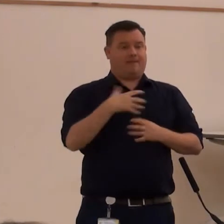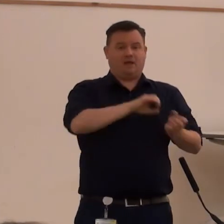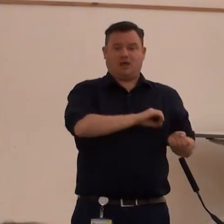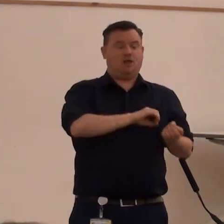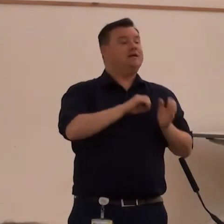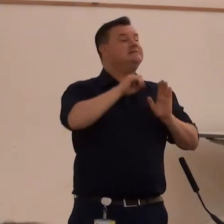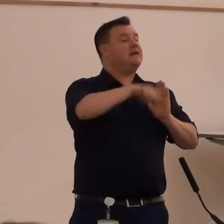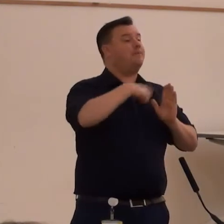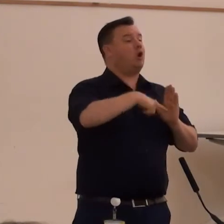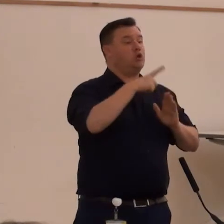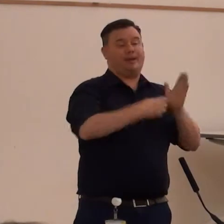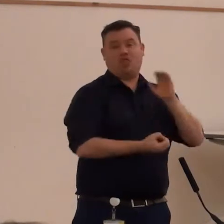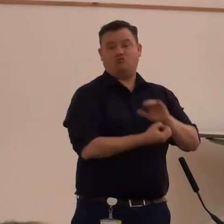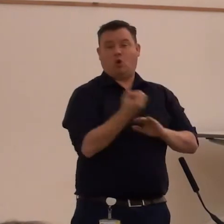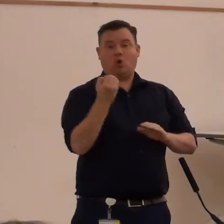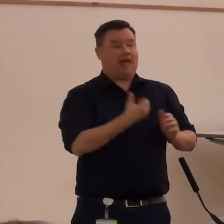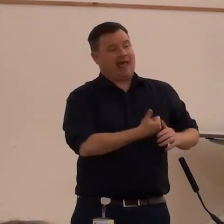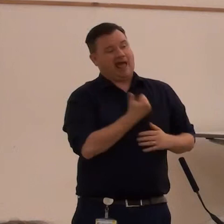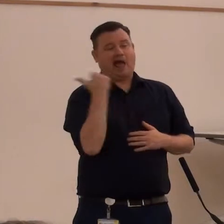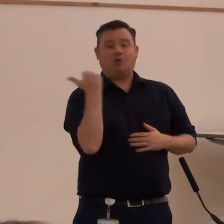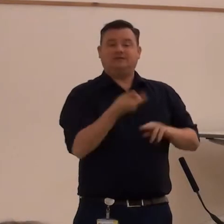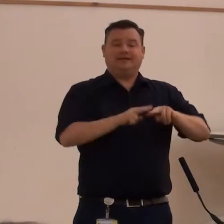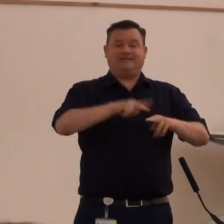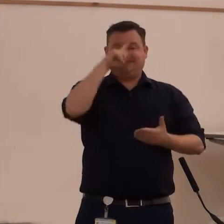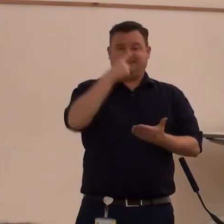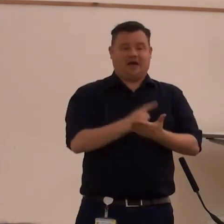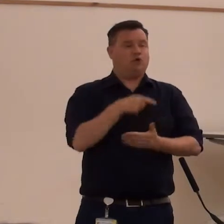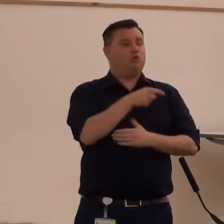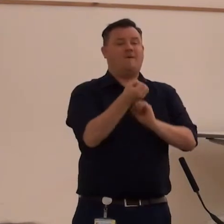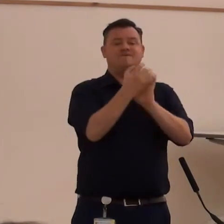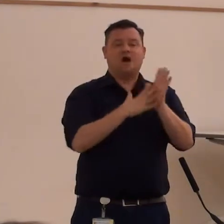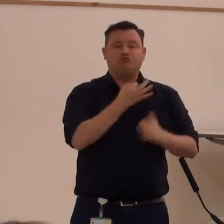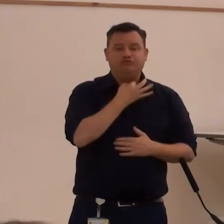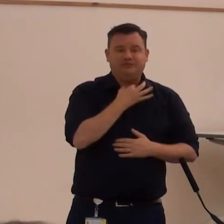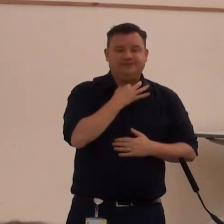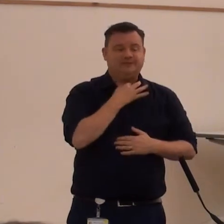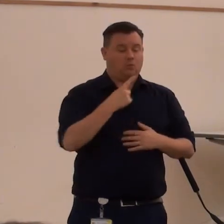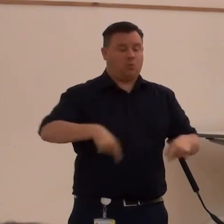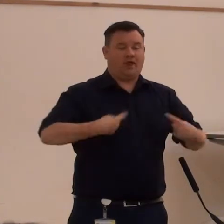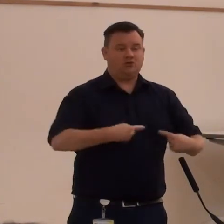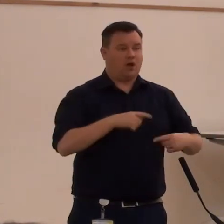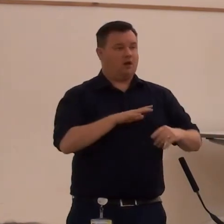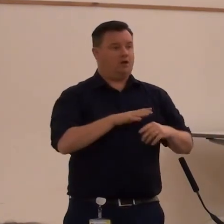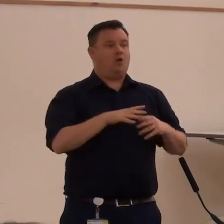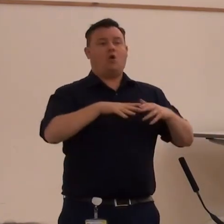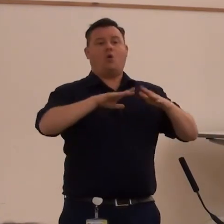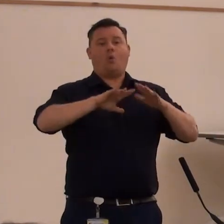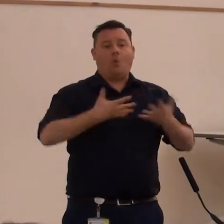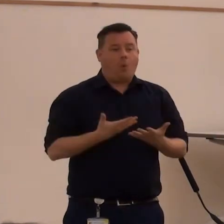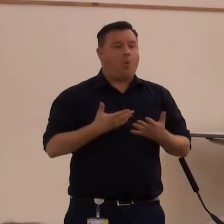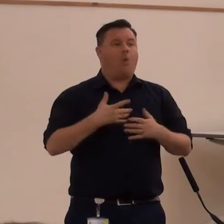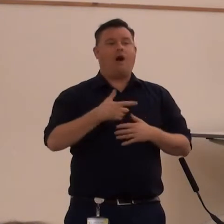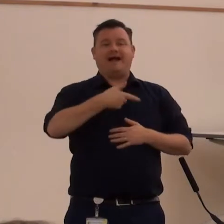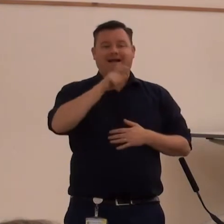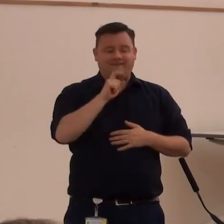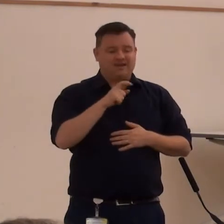of cinema, if they decided you were a florist in your wheelchair, you could get chucked out of a cafe with your guide